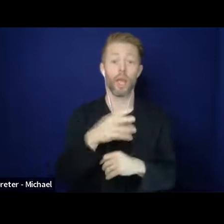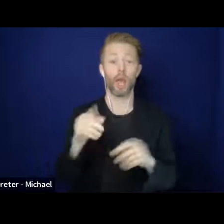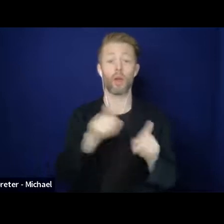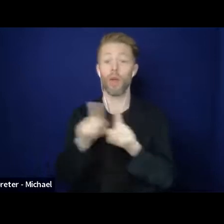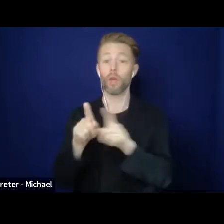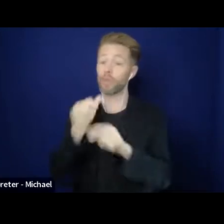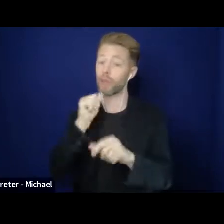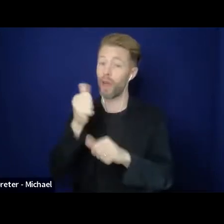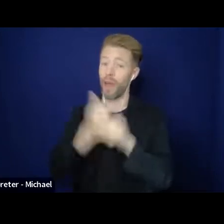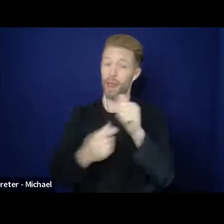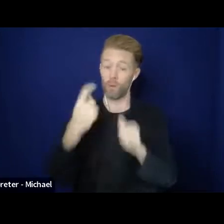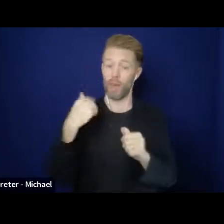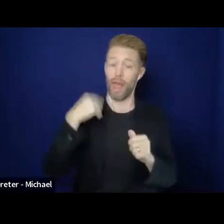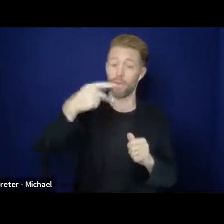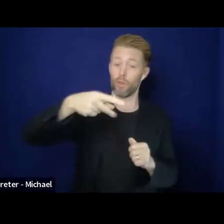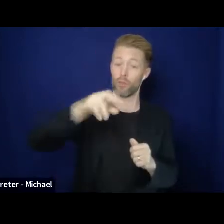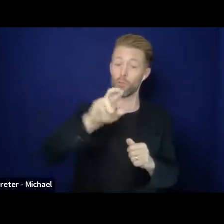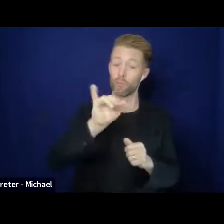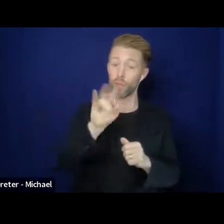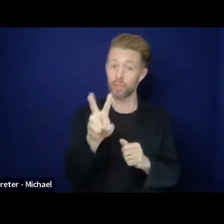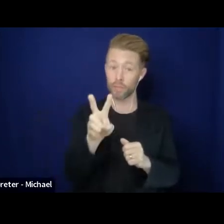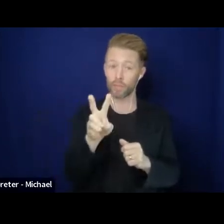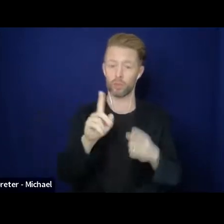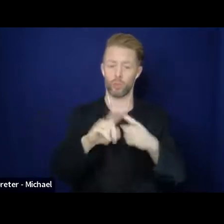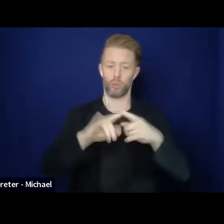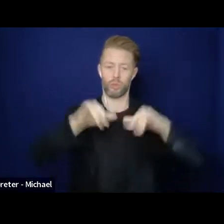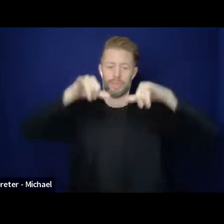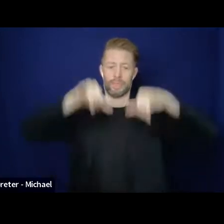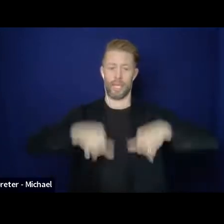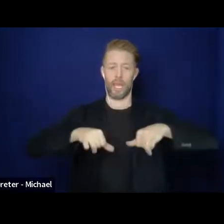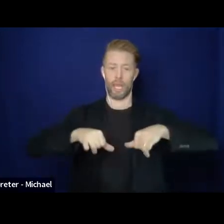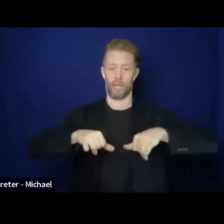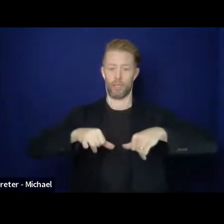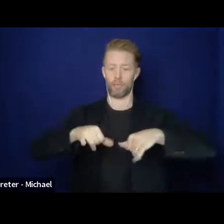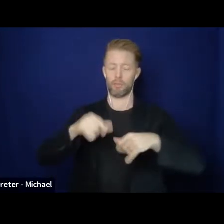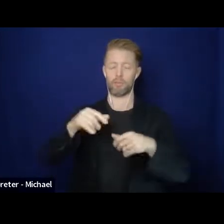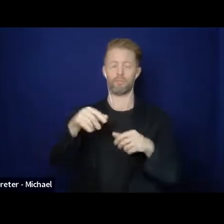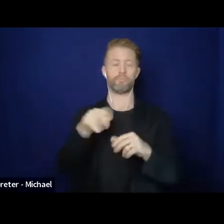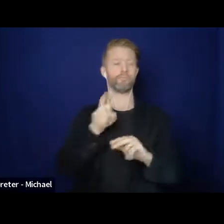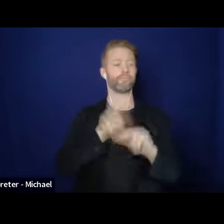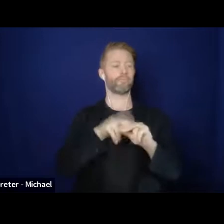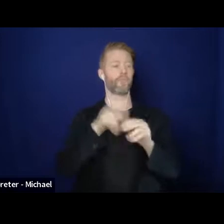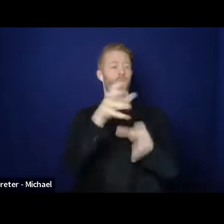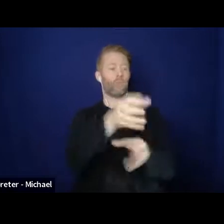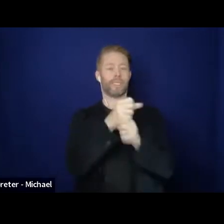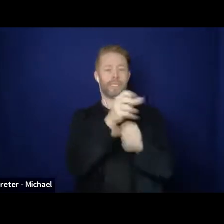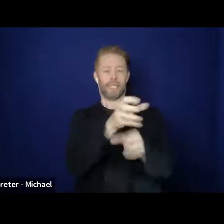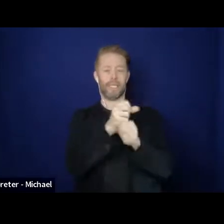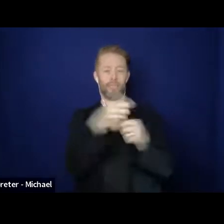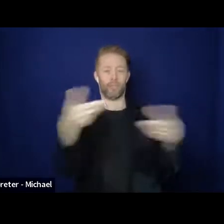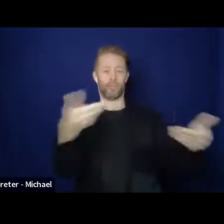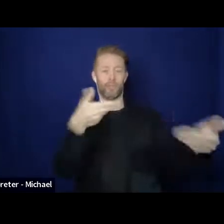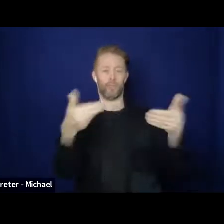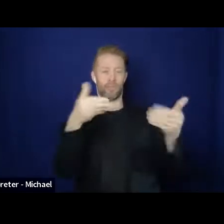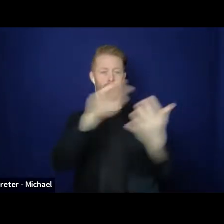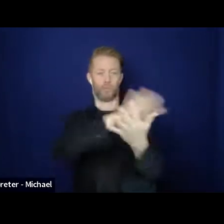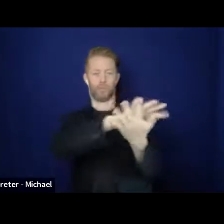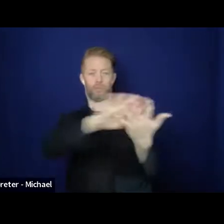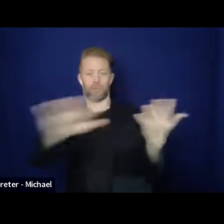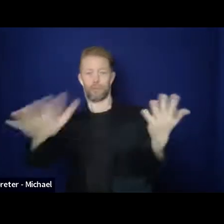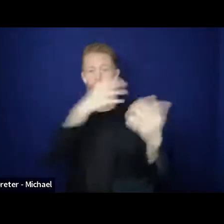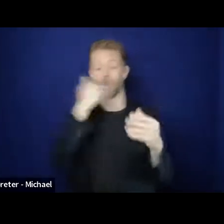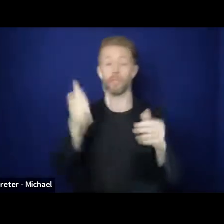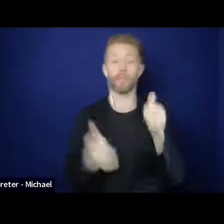stay in the same location for the receipt of services. Because most EVV systems require that the start and